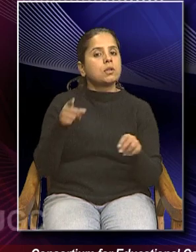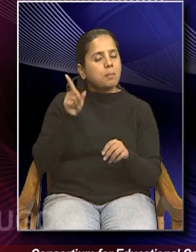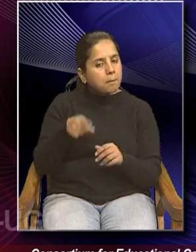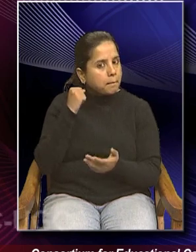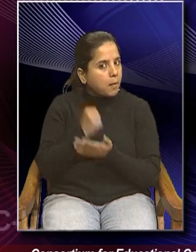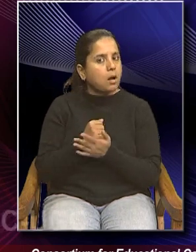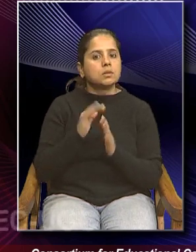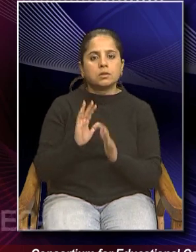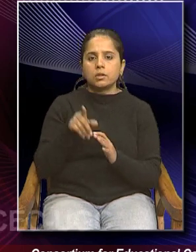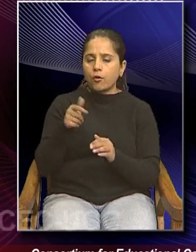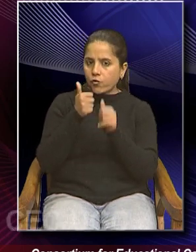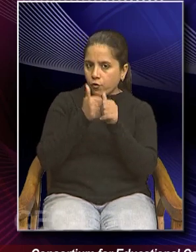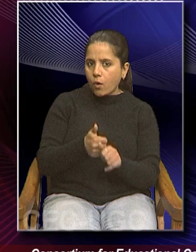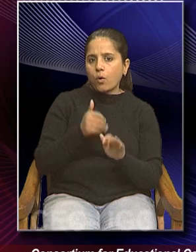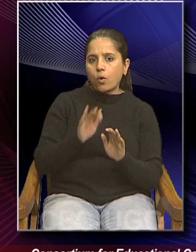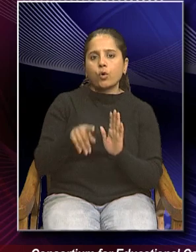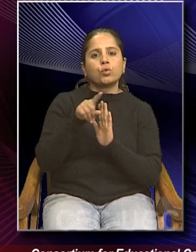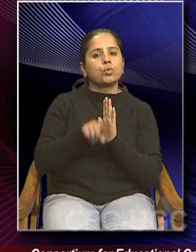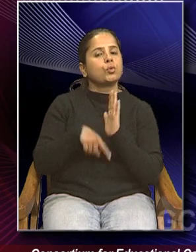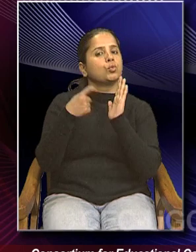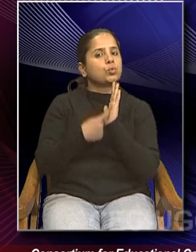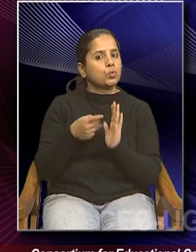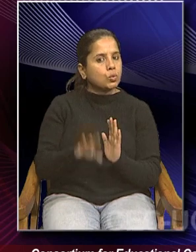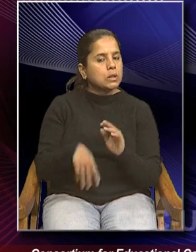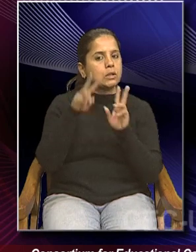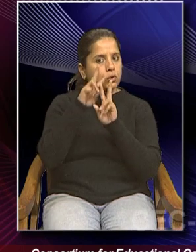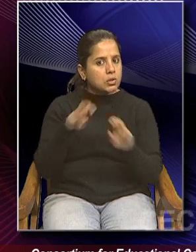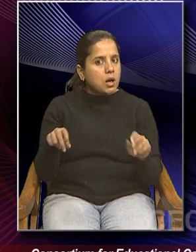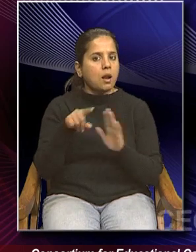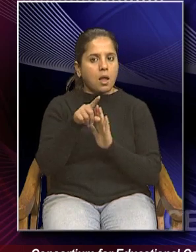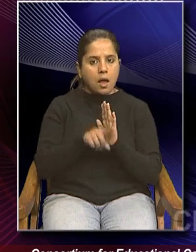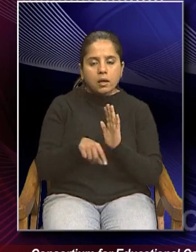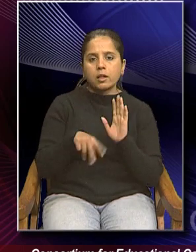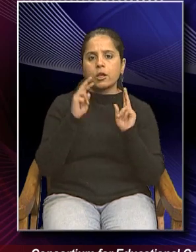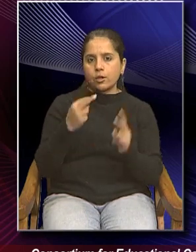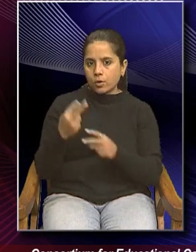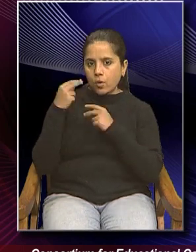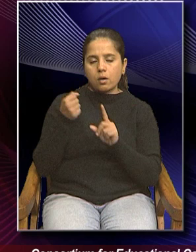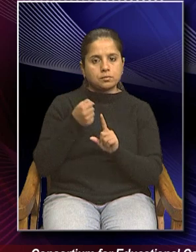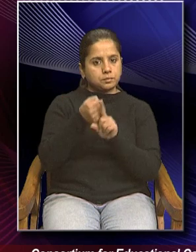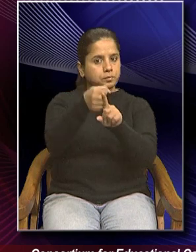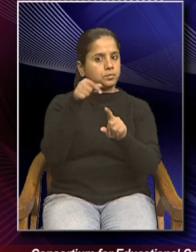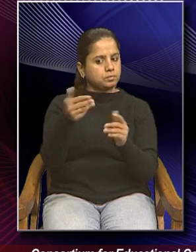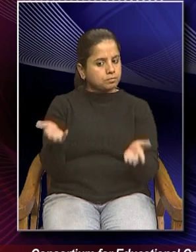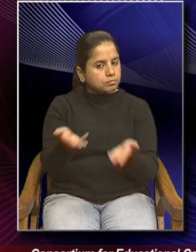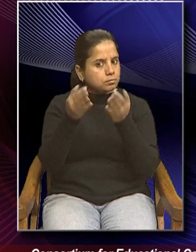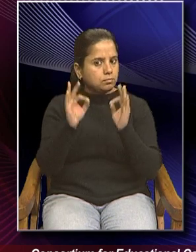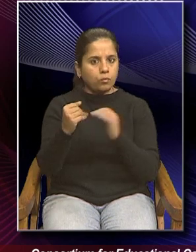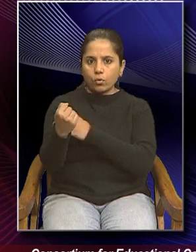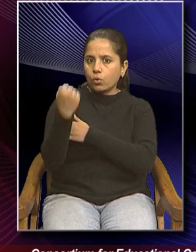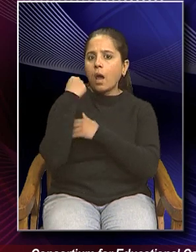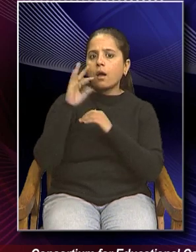must follow the protocols of research ethics review, employ advocates to uphold the rights